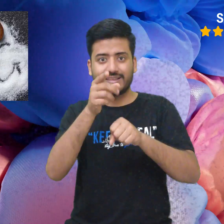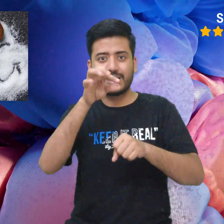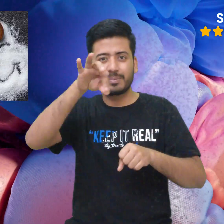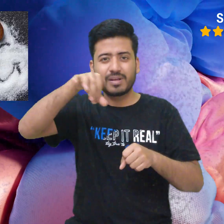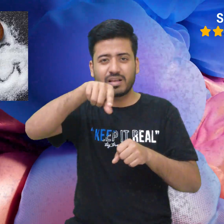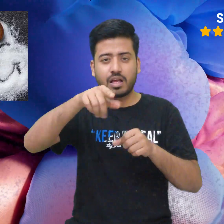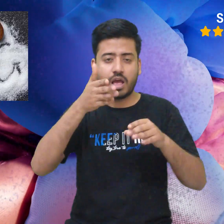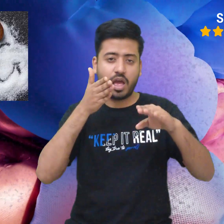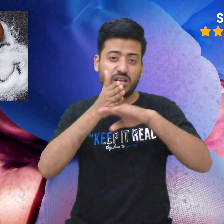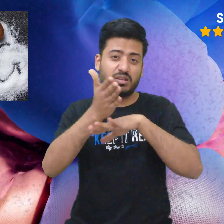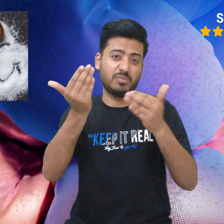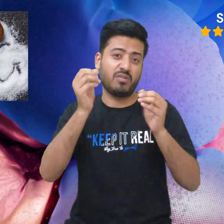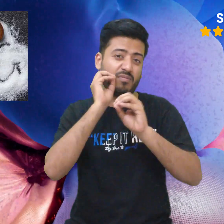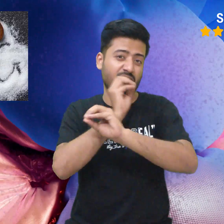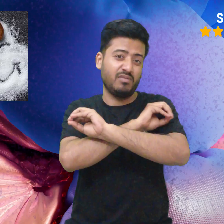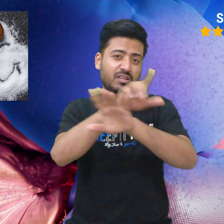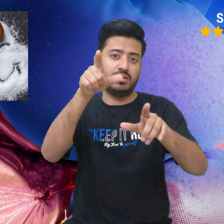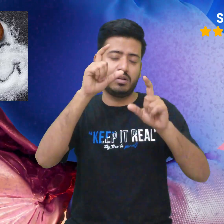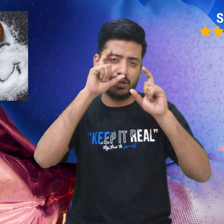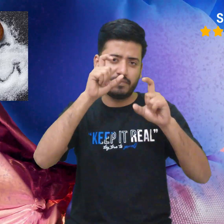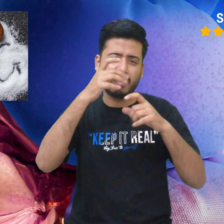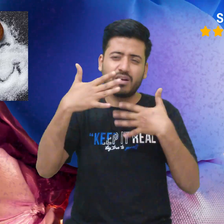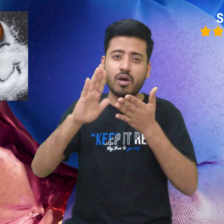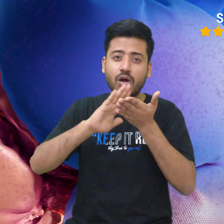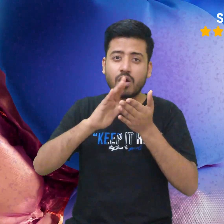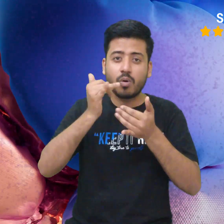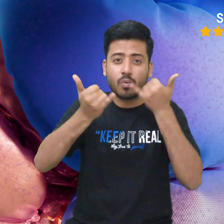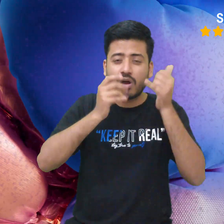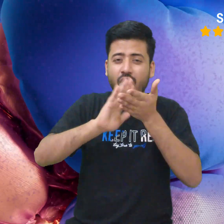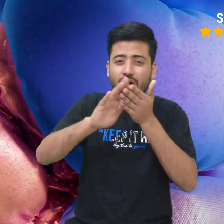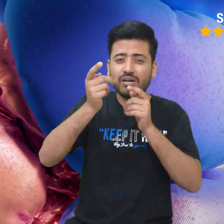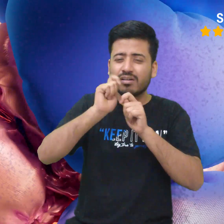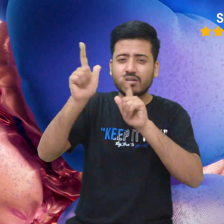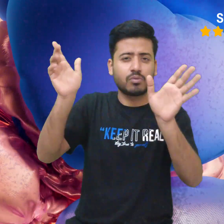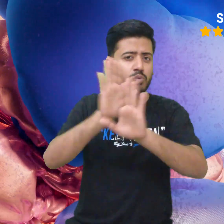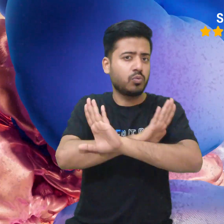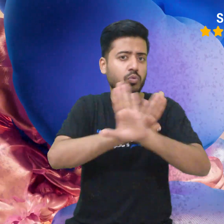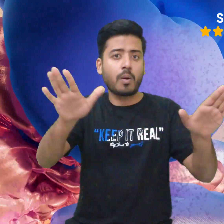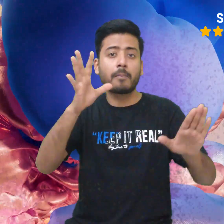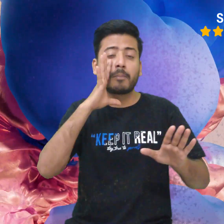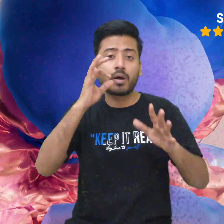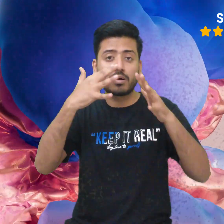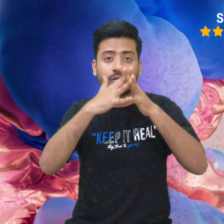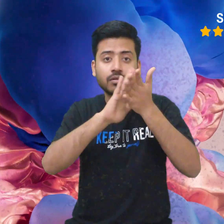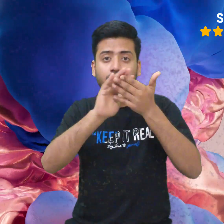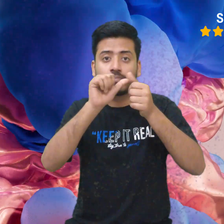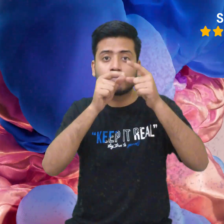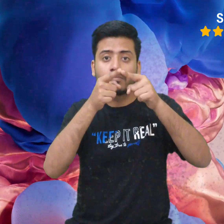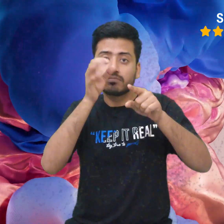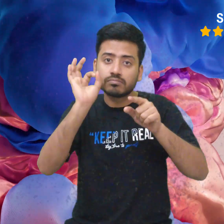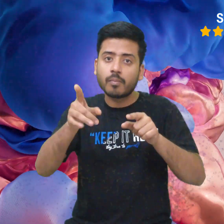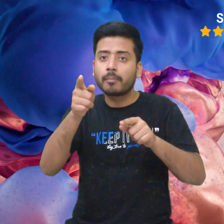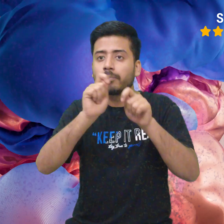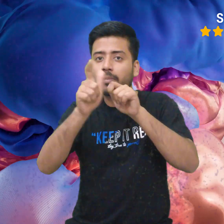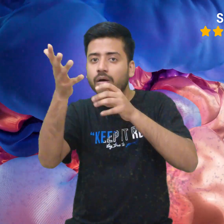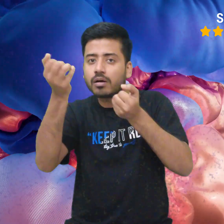offer significantly more protein than most other pasta. Soba noodles nutrition facts. The nutrition information for